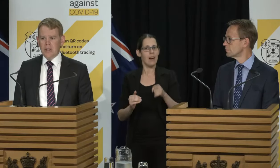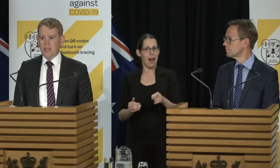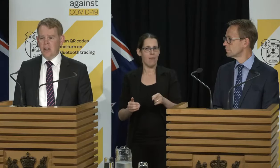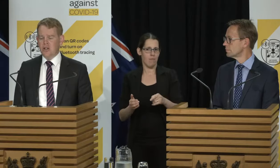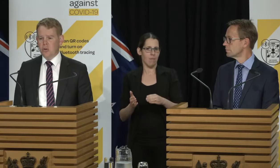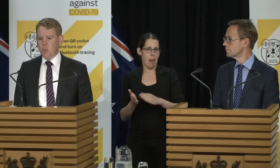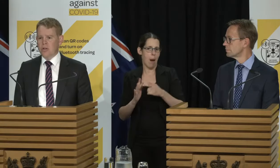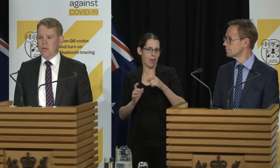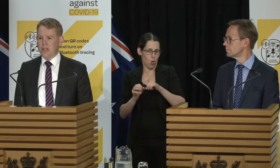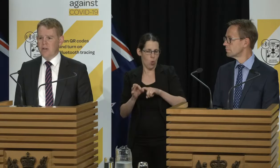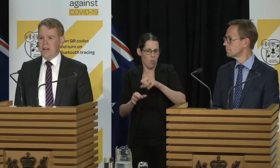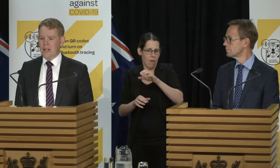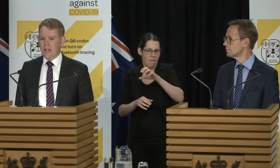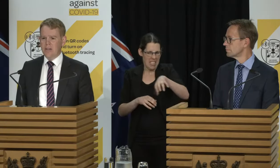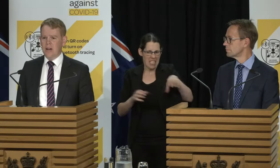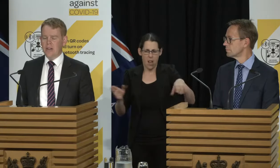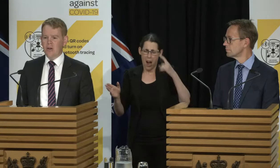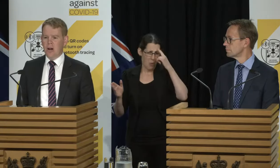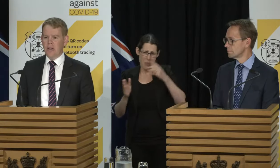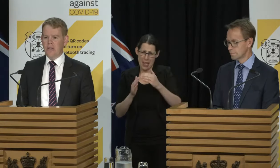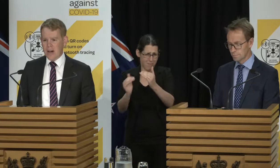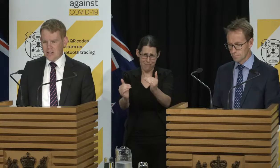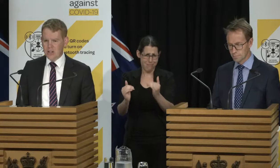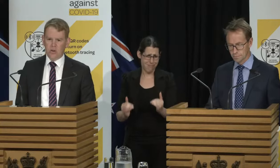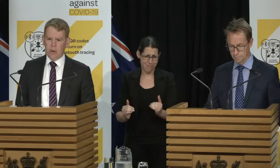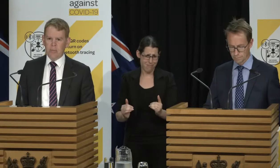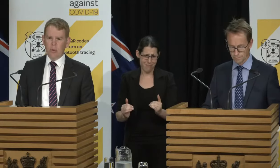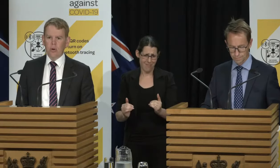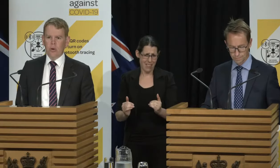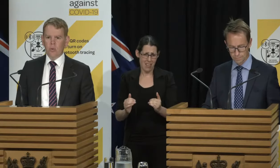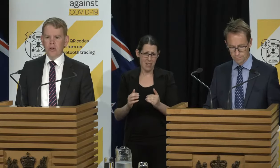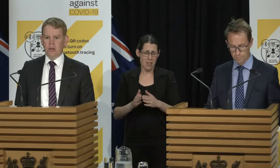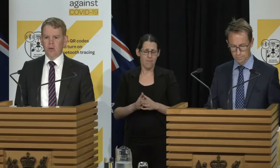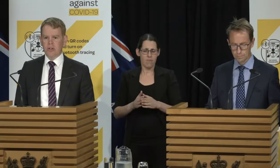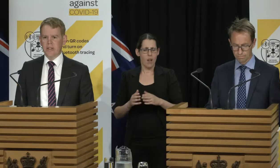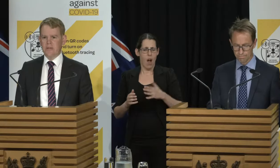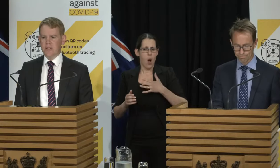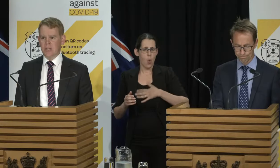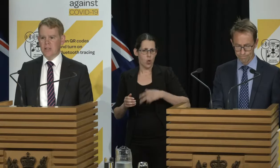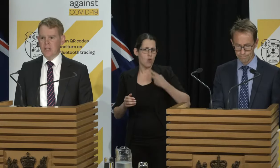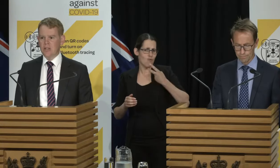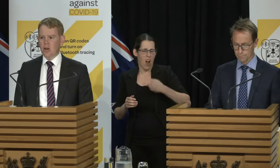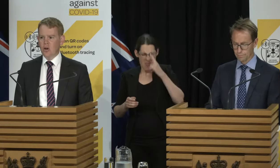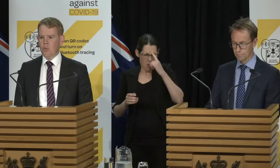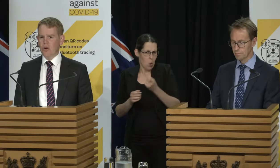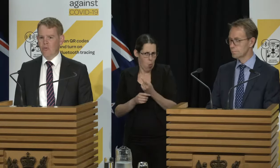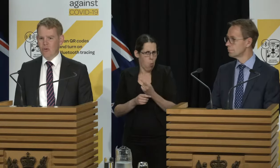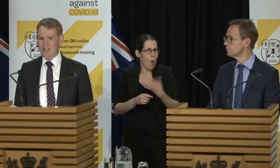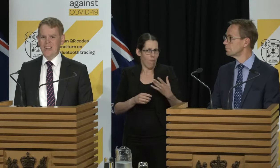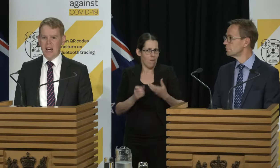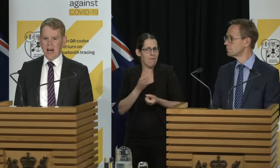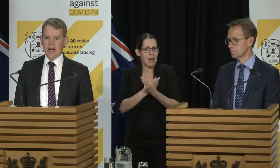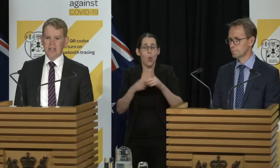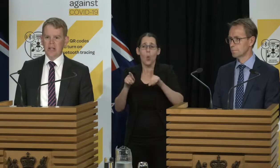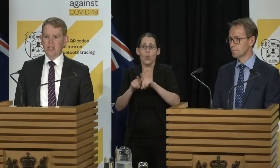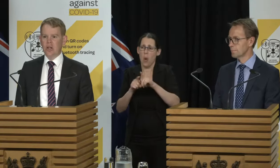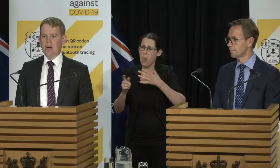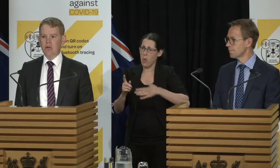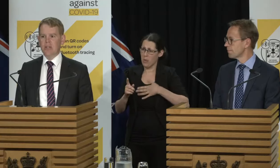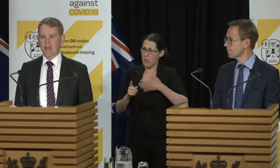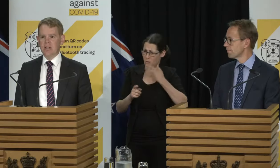one-off event, and I do want to reiterate here that there are thousands of people working across these facilities who work really